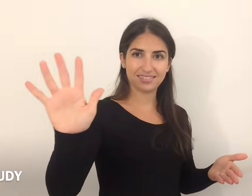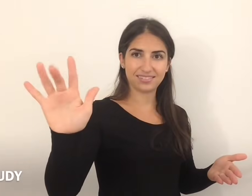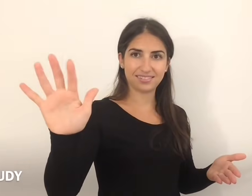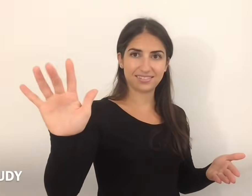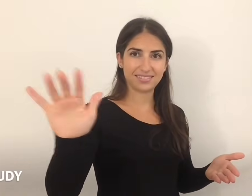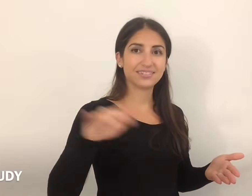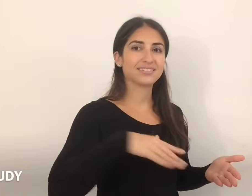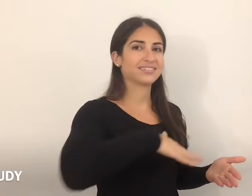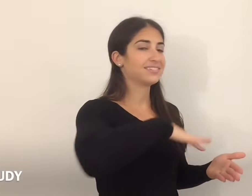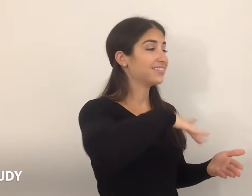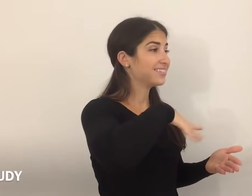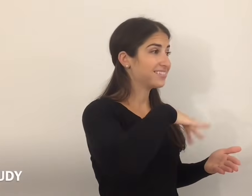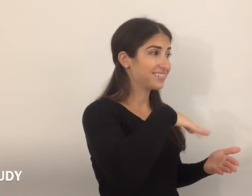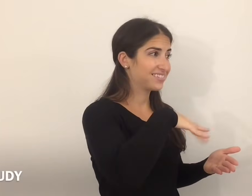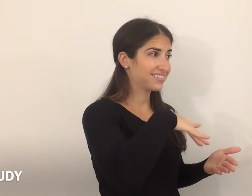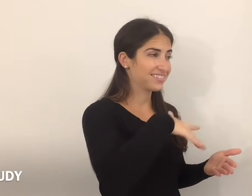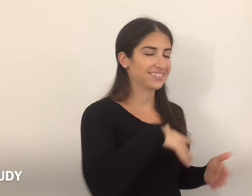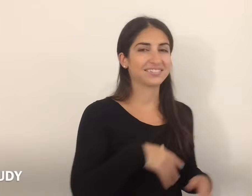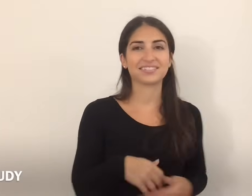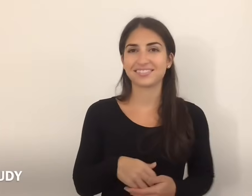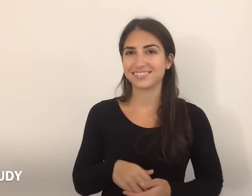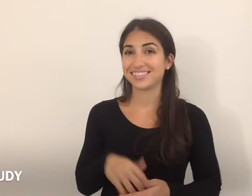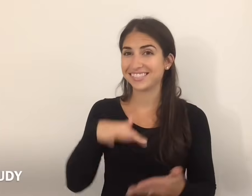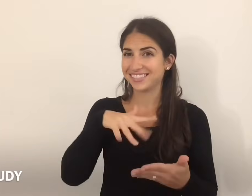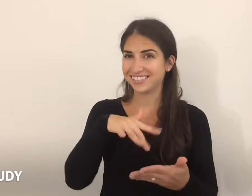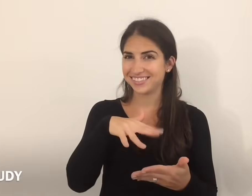So the fingers wiggle. Study.